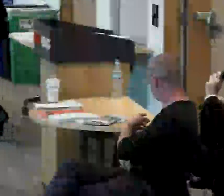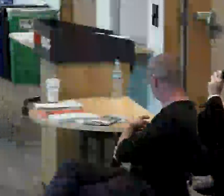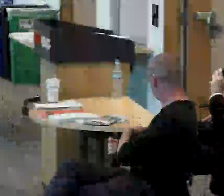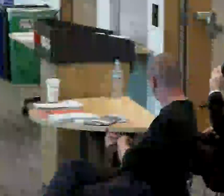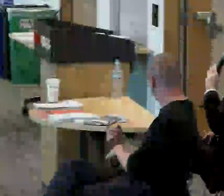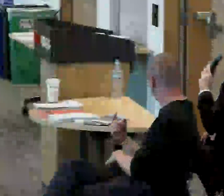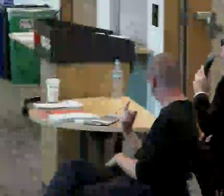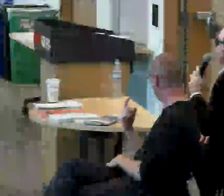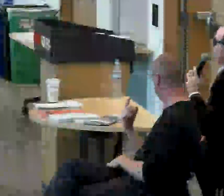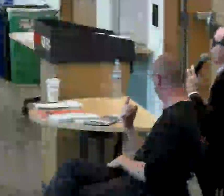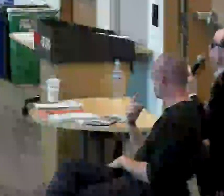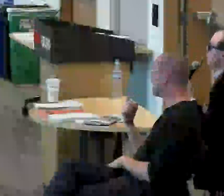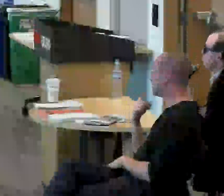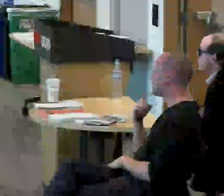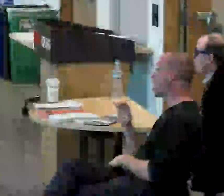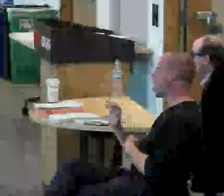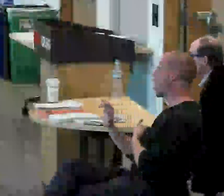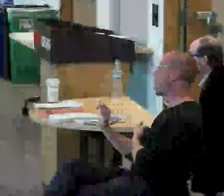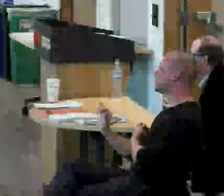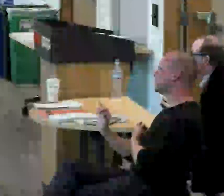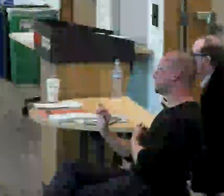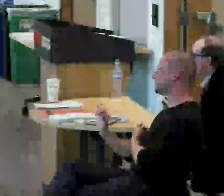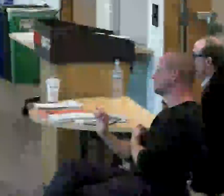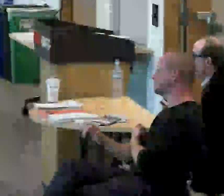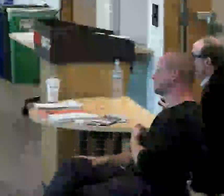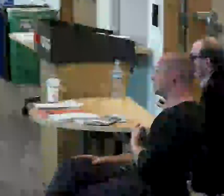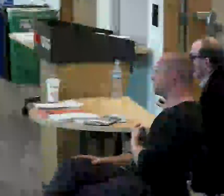And just sort of around that as well,